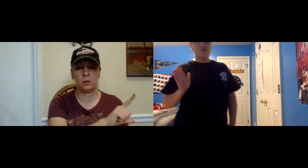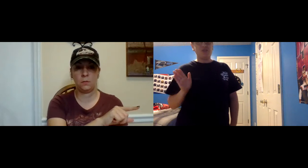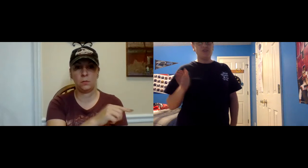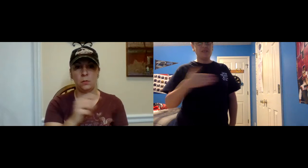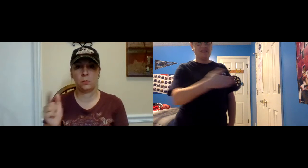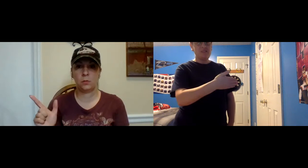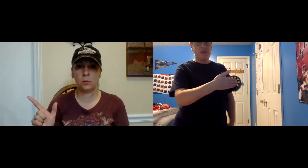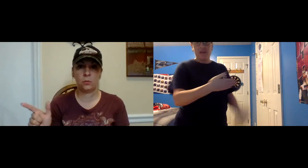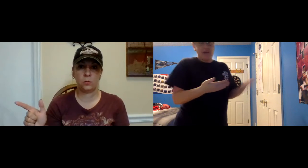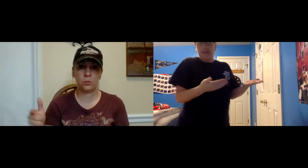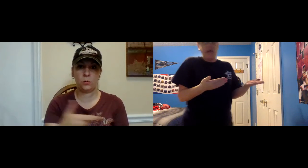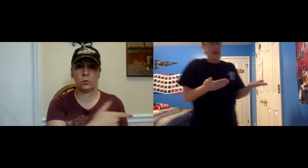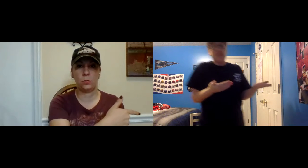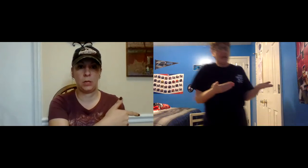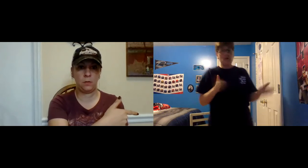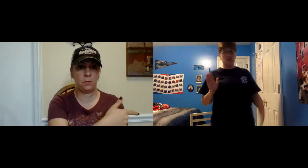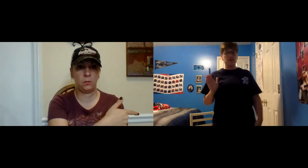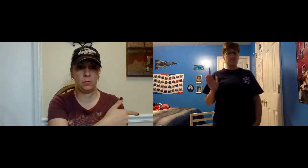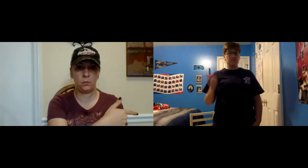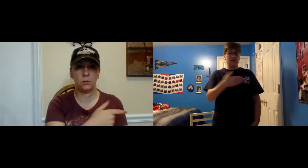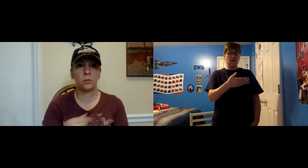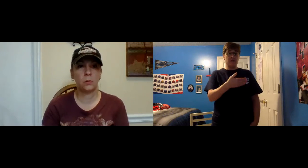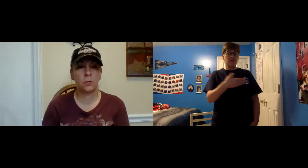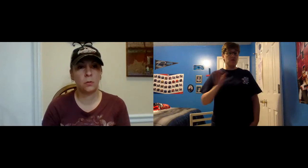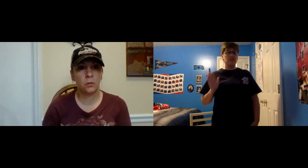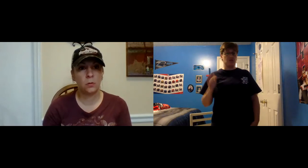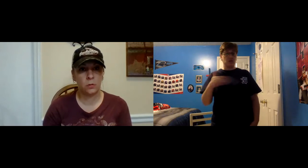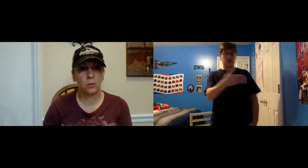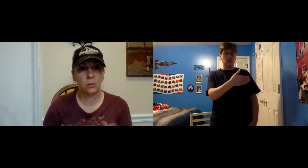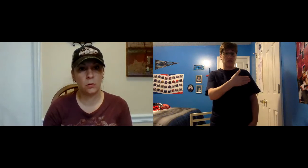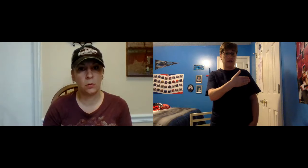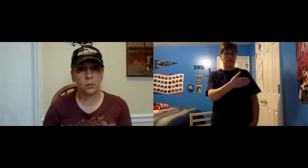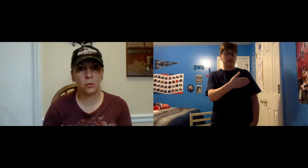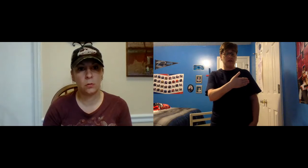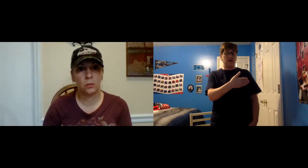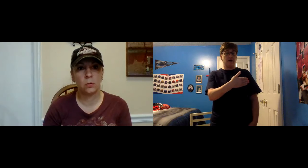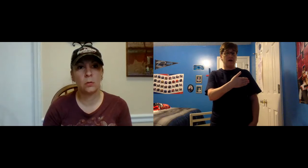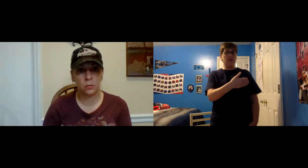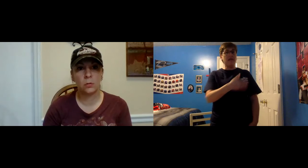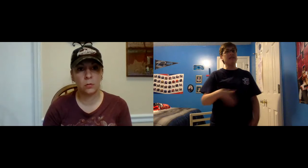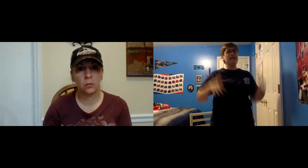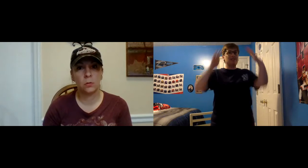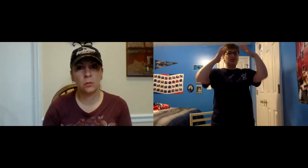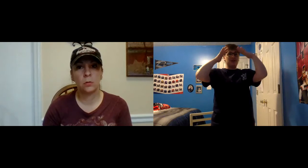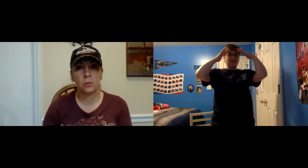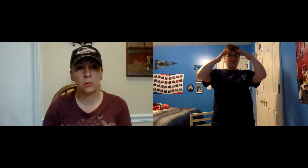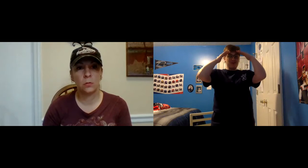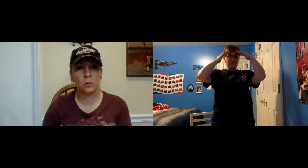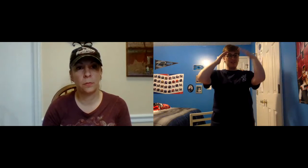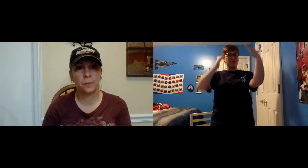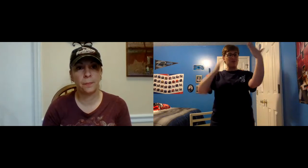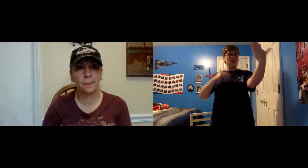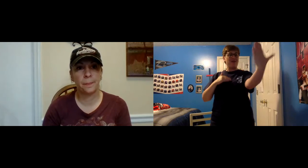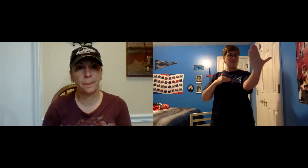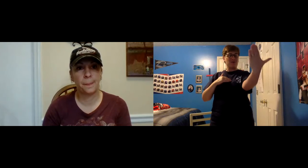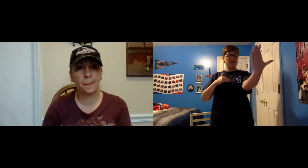So you could do it this way, and that would tell them too that you're going to turn left. Unless they're confused,